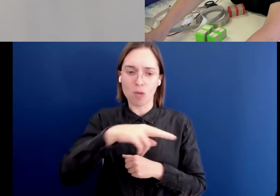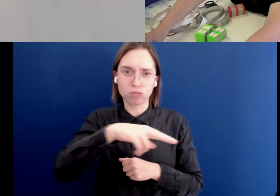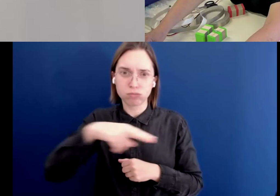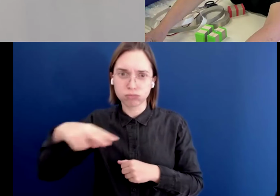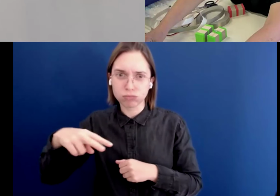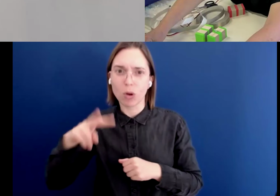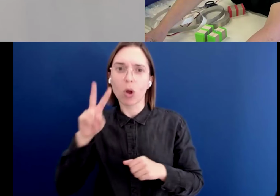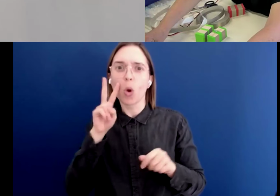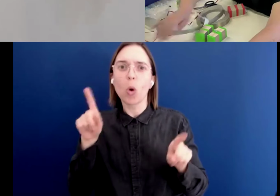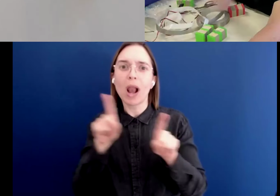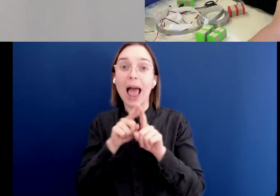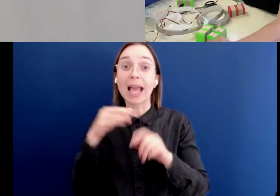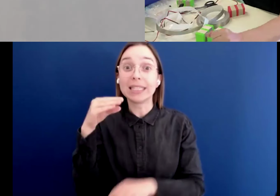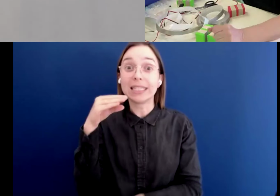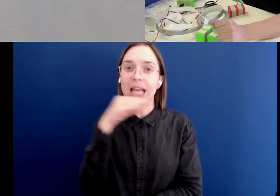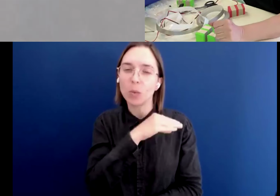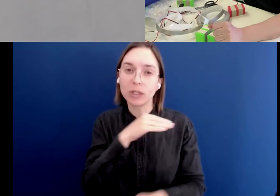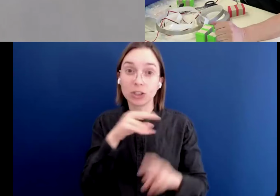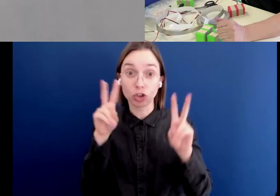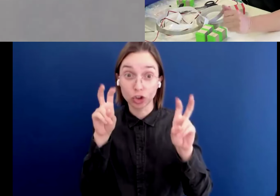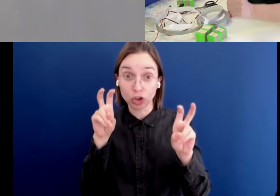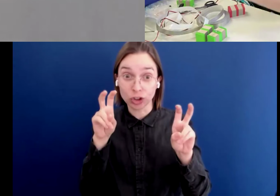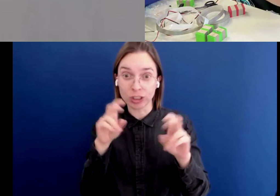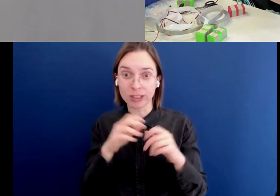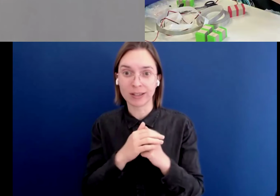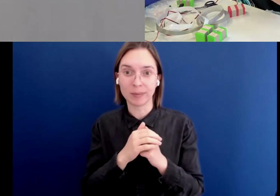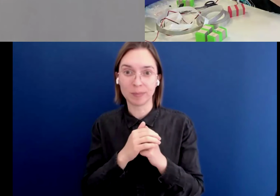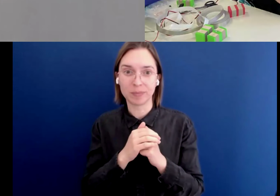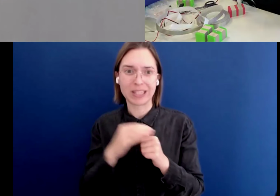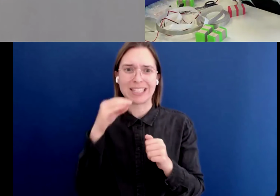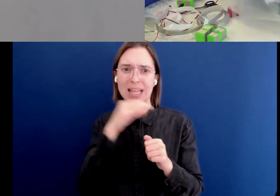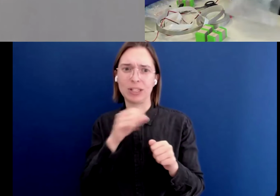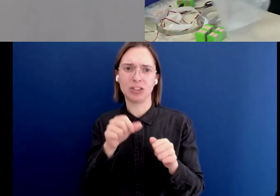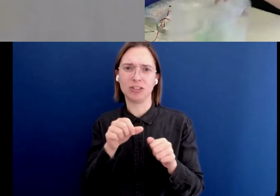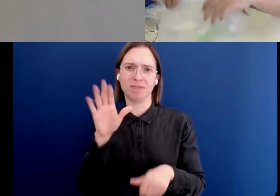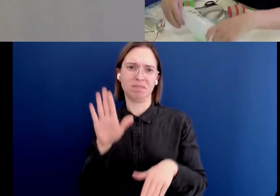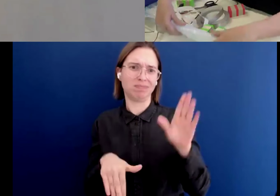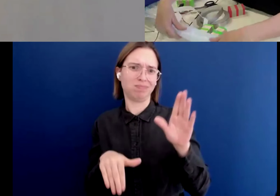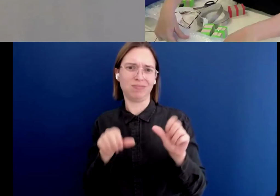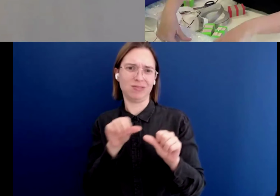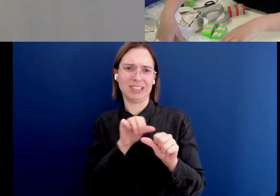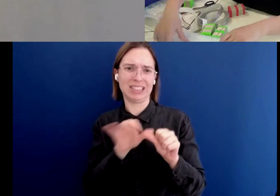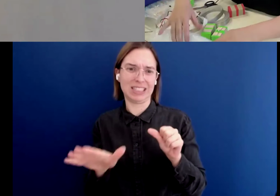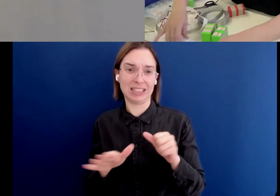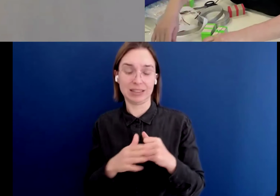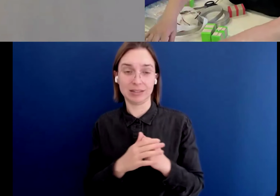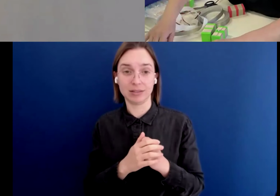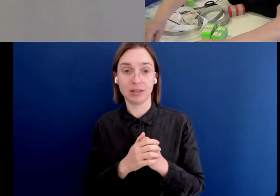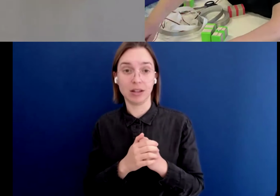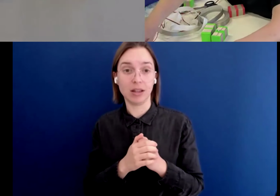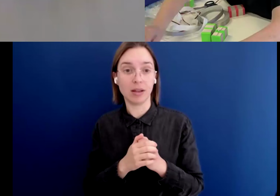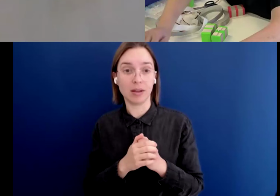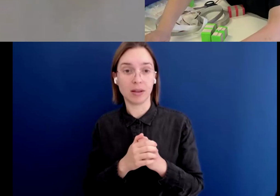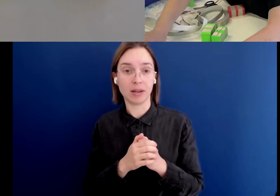sandwich, they're fantastic. And if you get something like bubble wrap